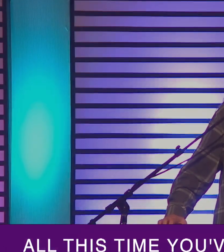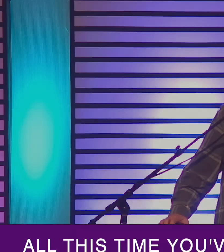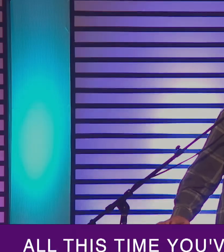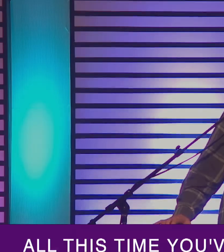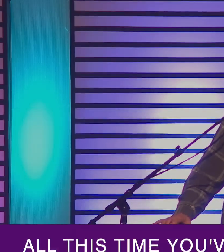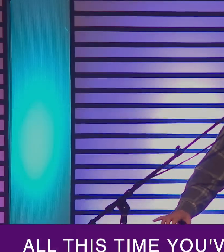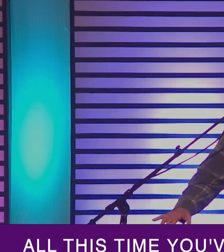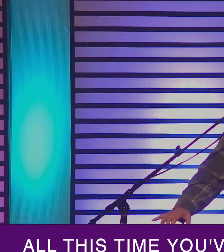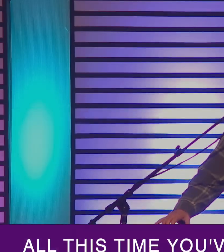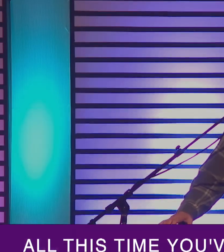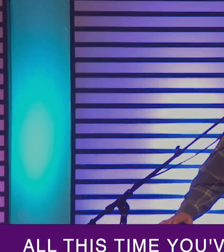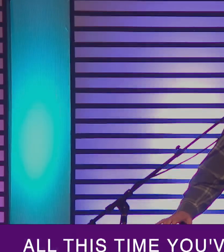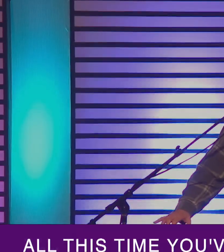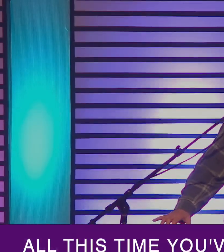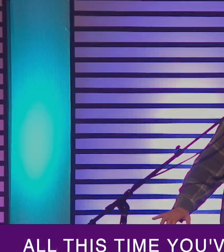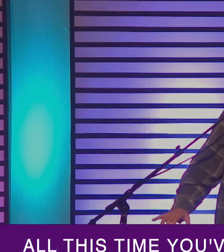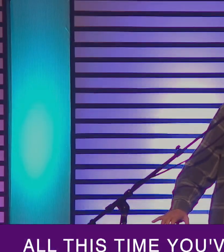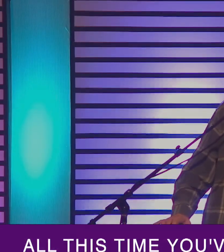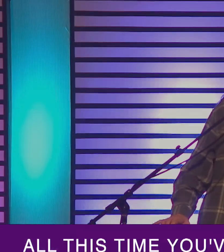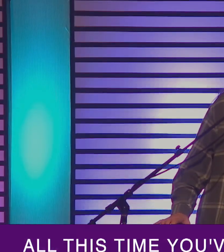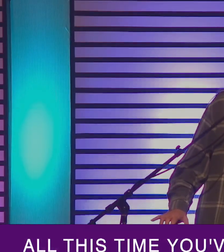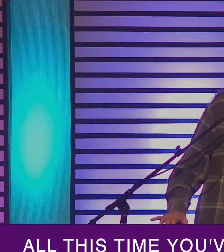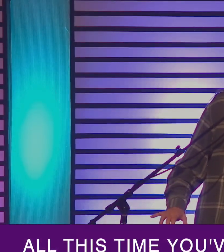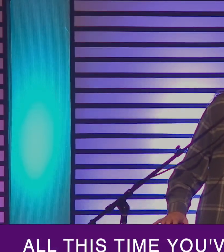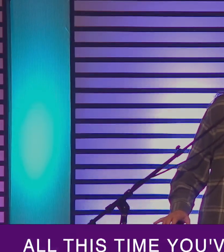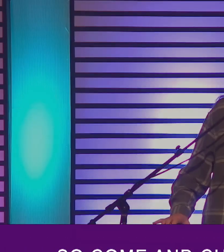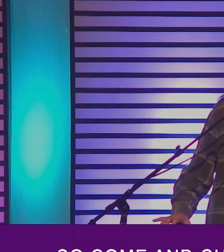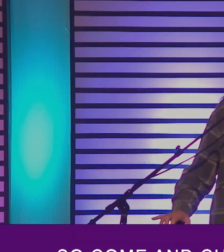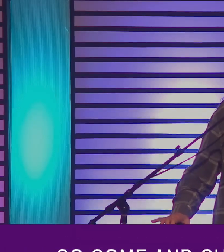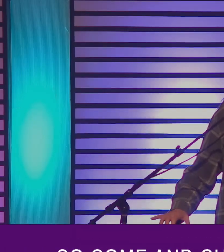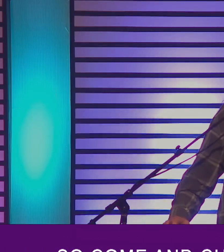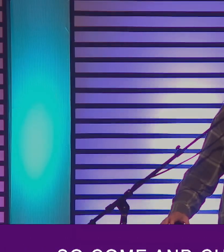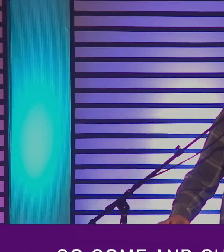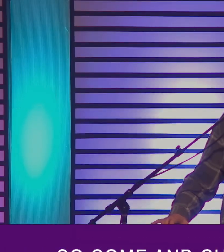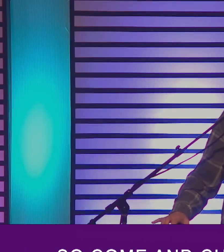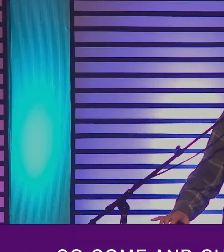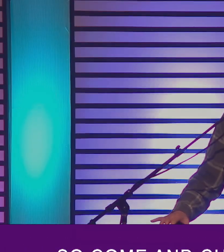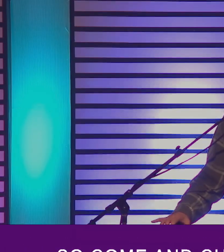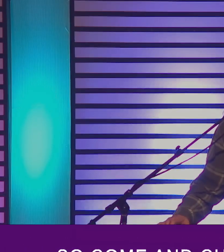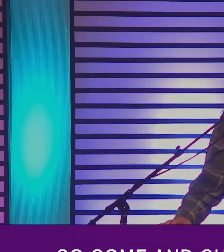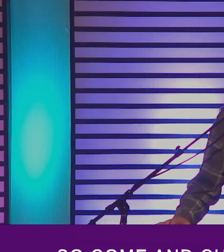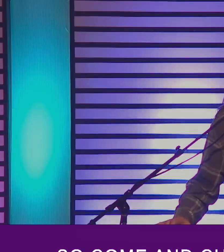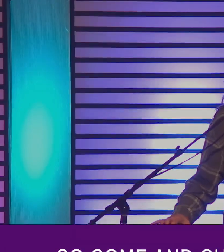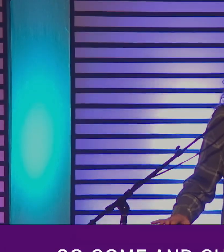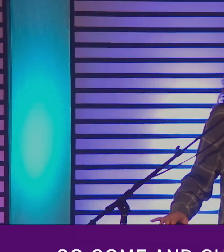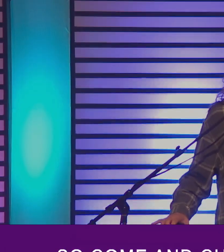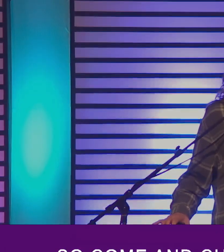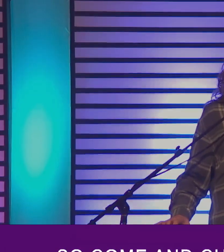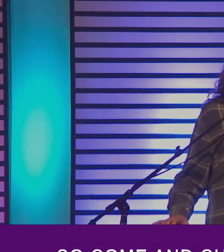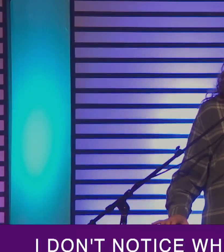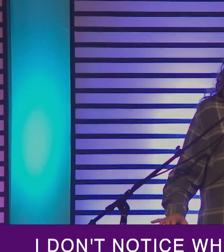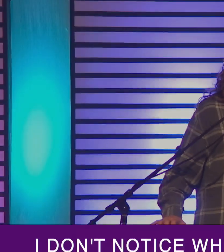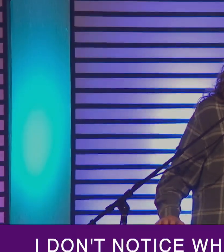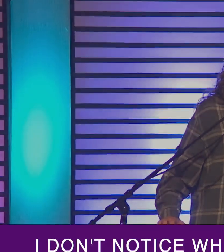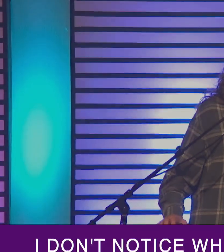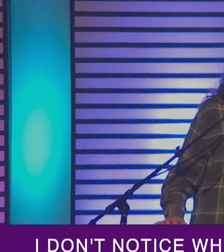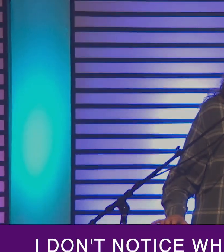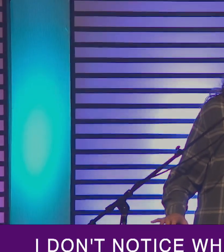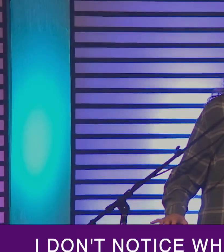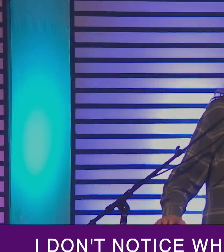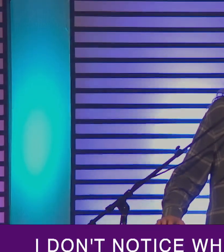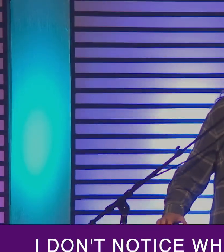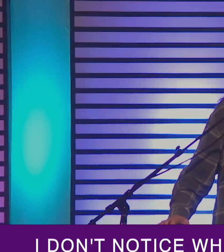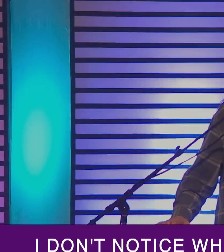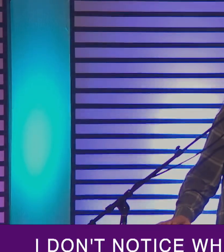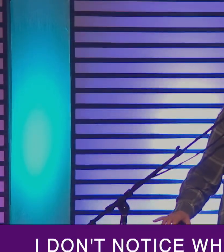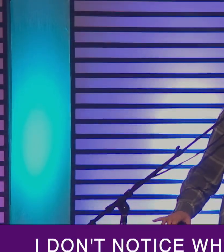All this time you've been here right beside me. So come and change my focus.